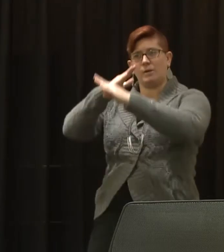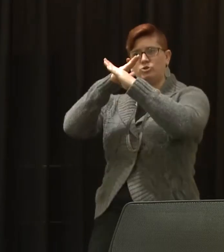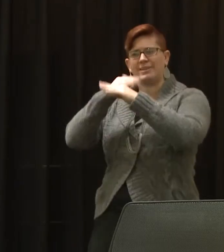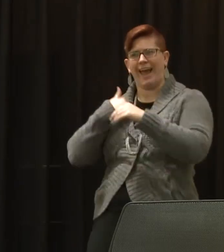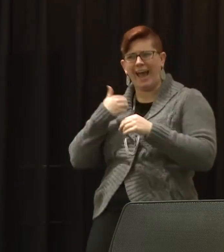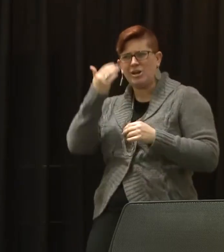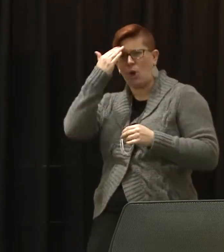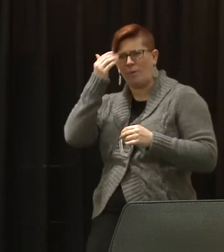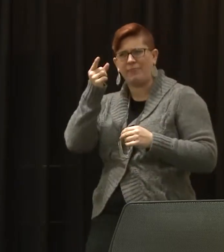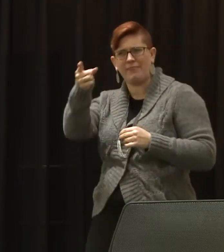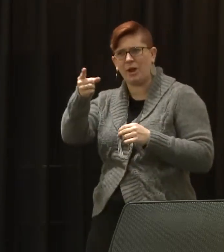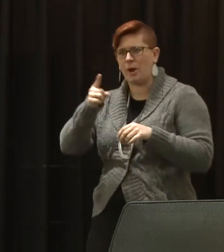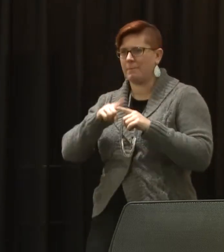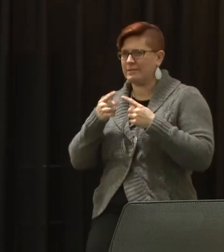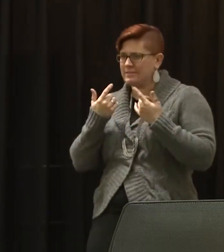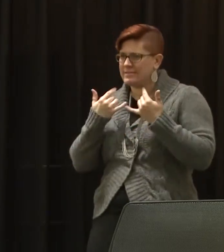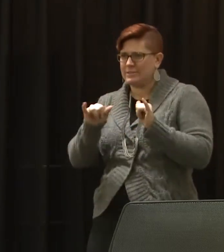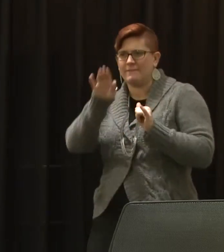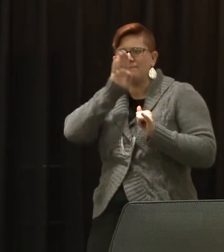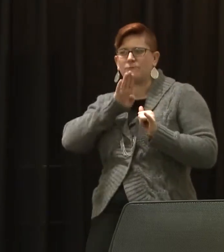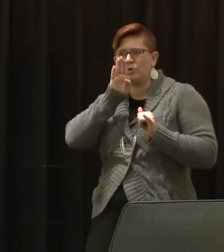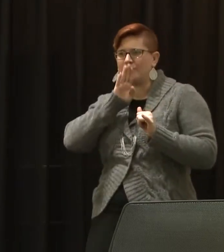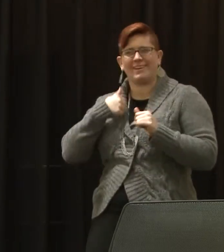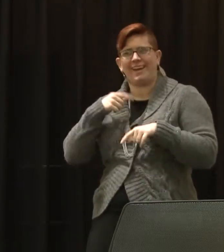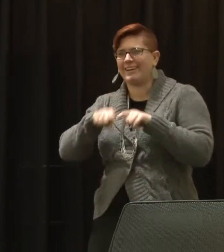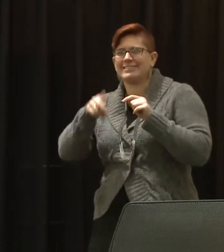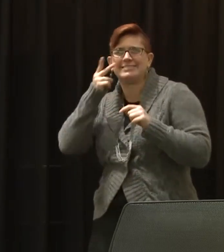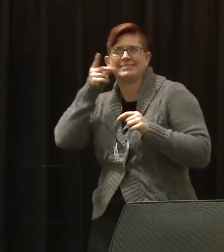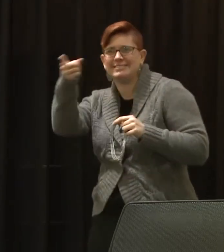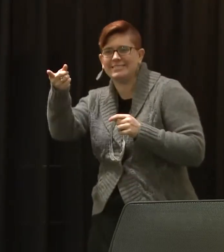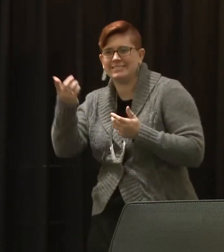there, and yet it remains frustratingly beyond my line of sight.